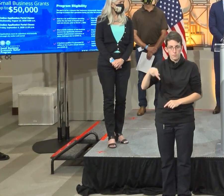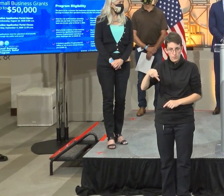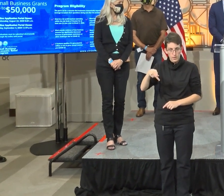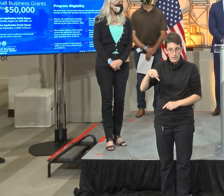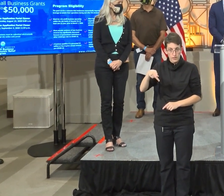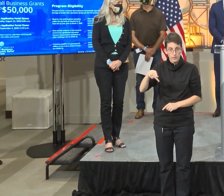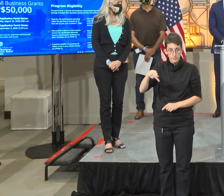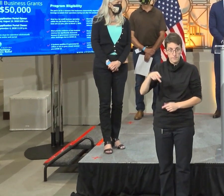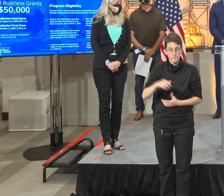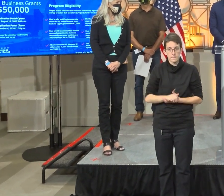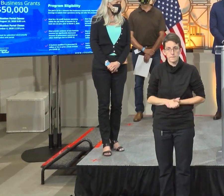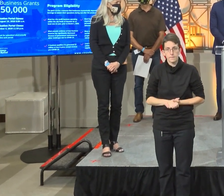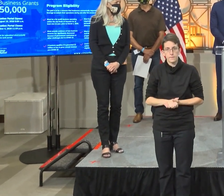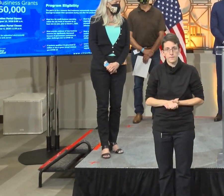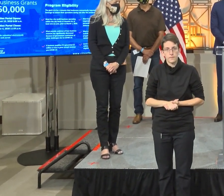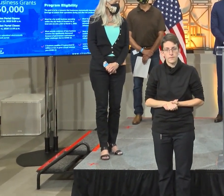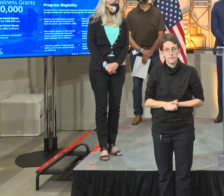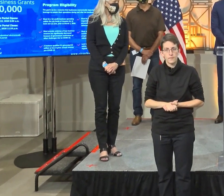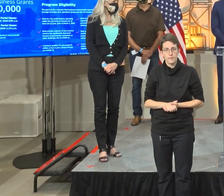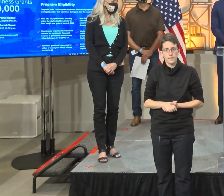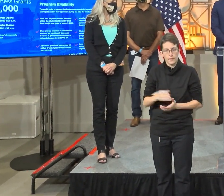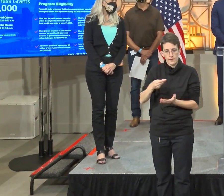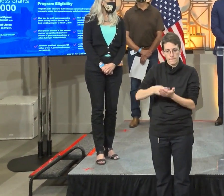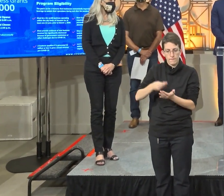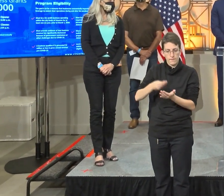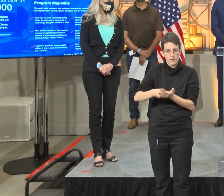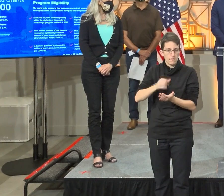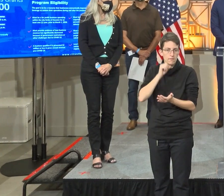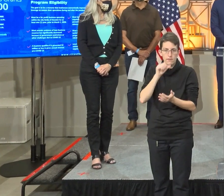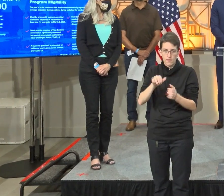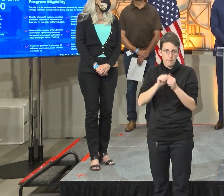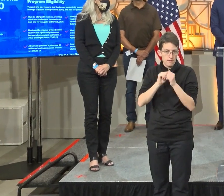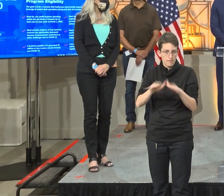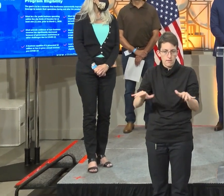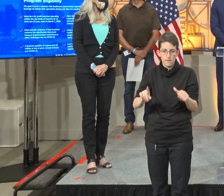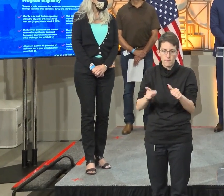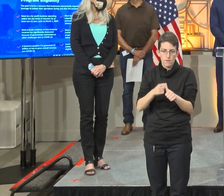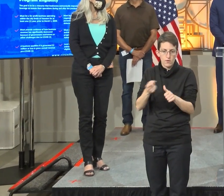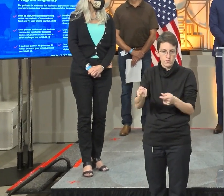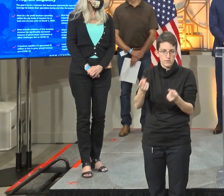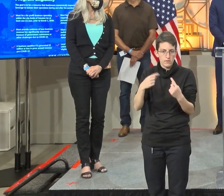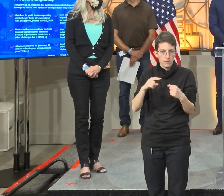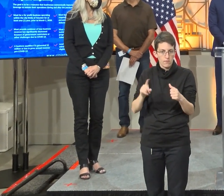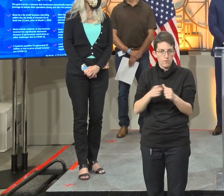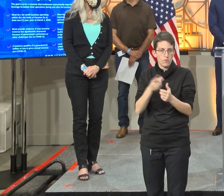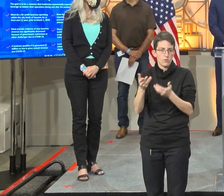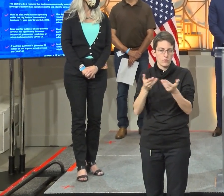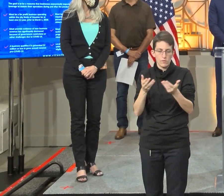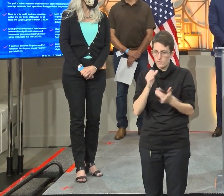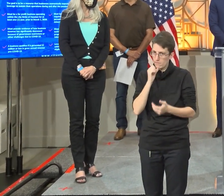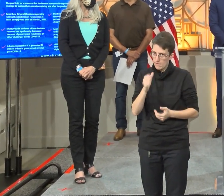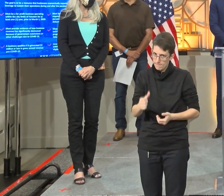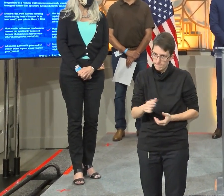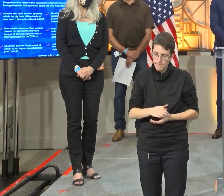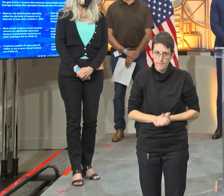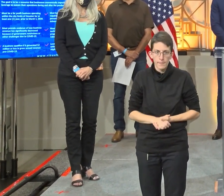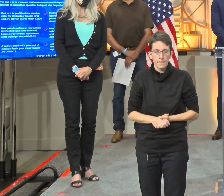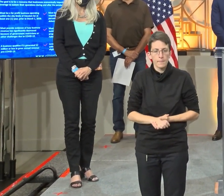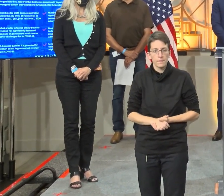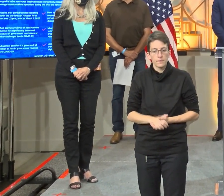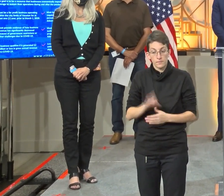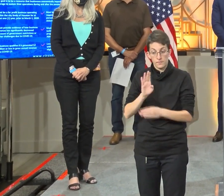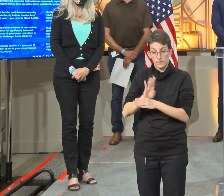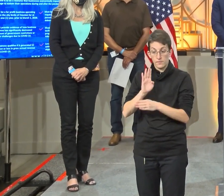SBERP funds will not be distributed on a first-come, first-served basis. Businesses who